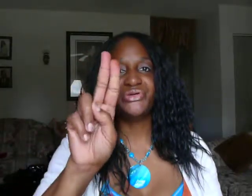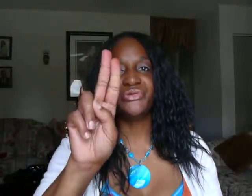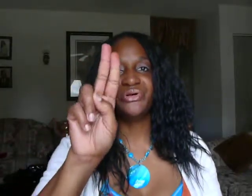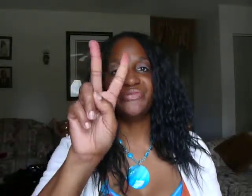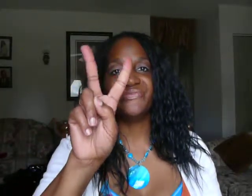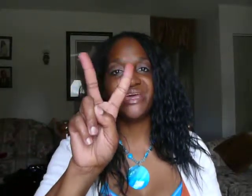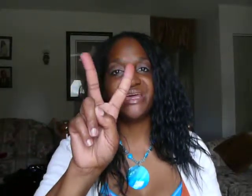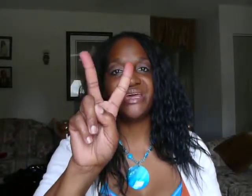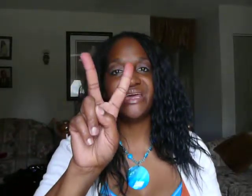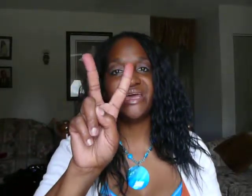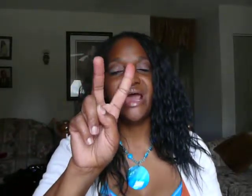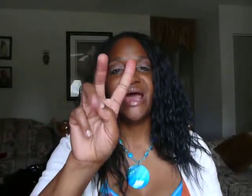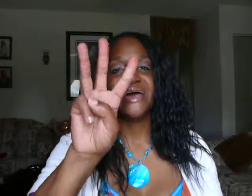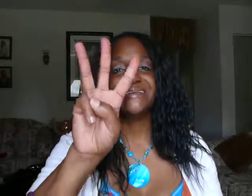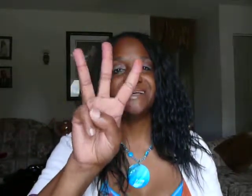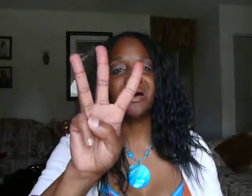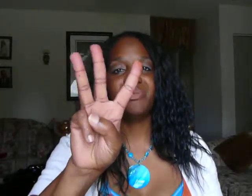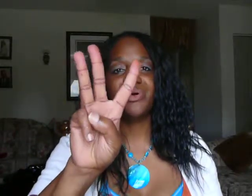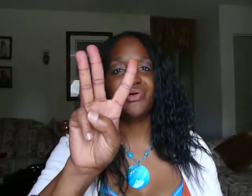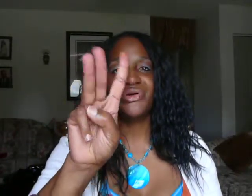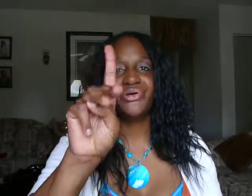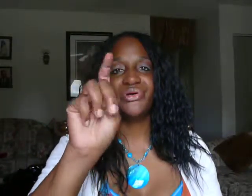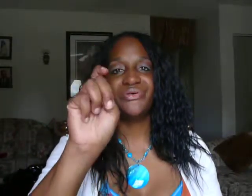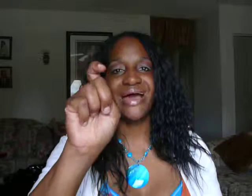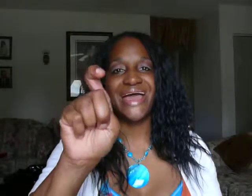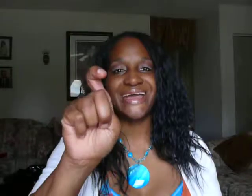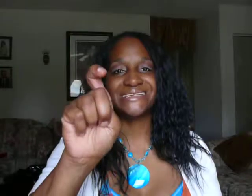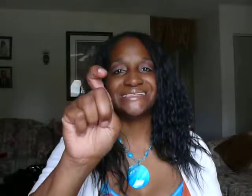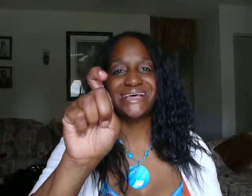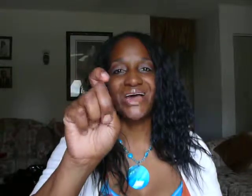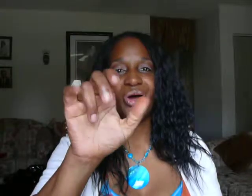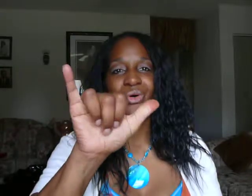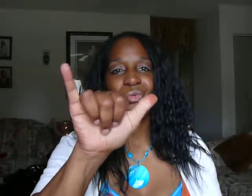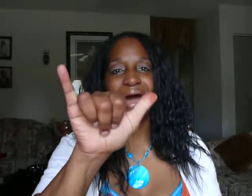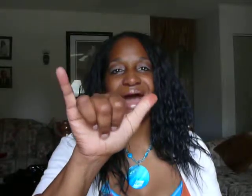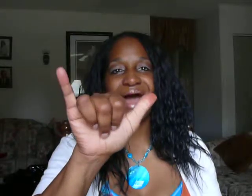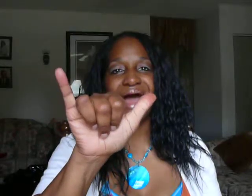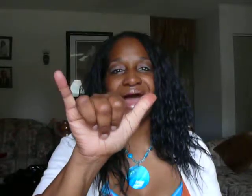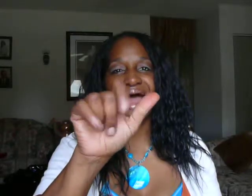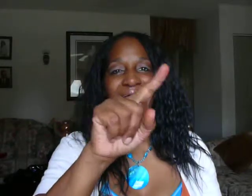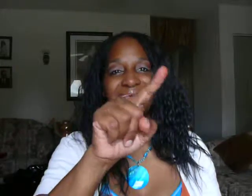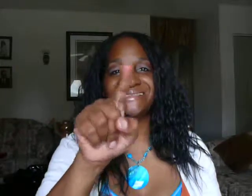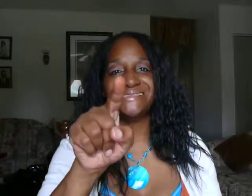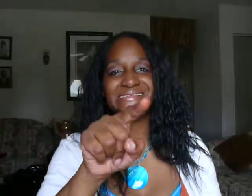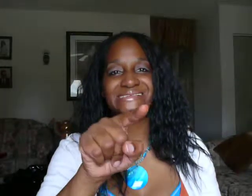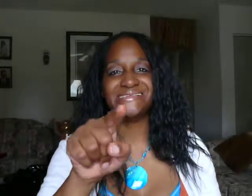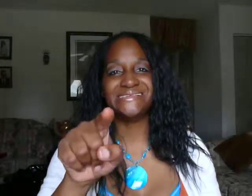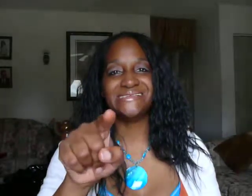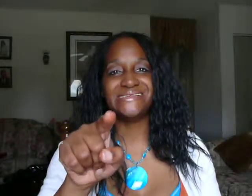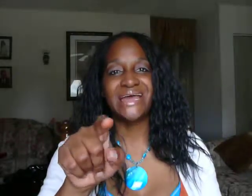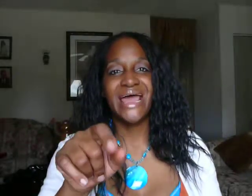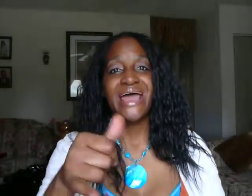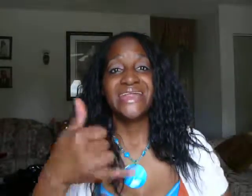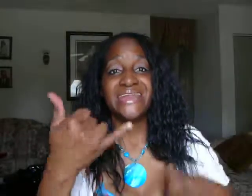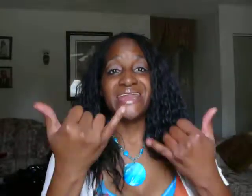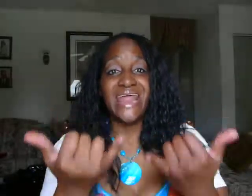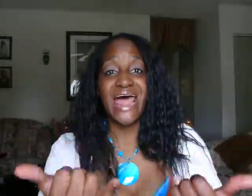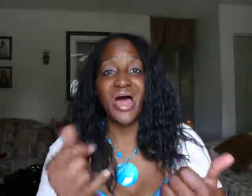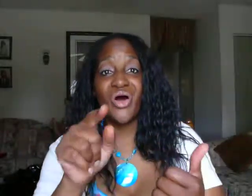U, V, W, X, Y, Z. Now